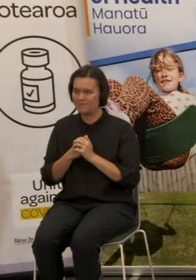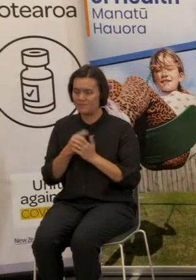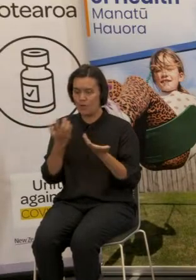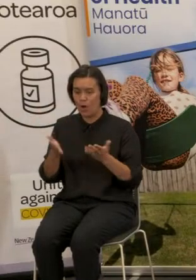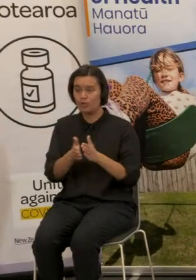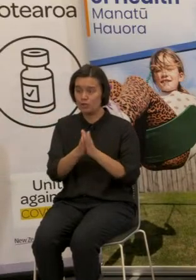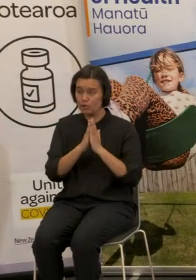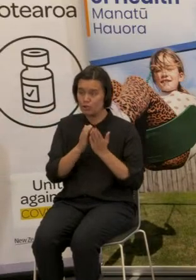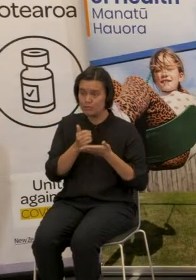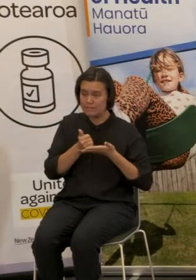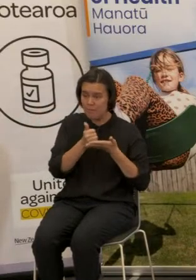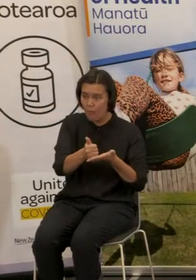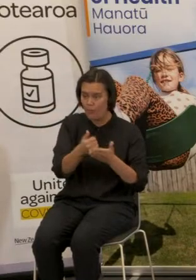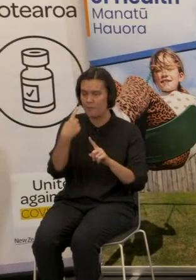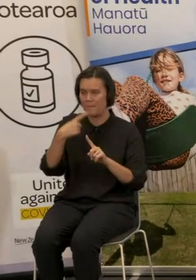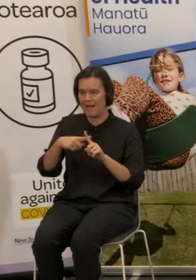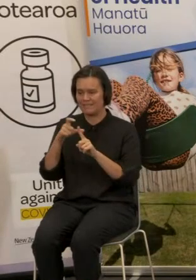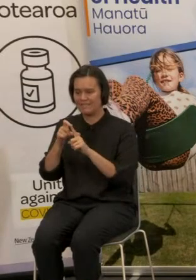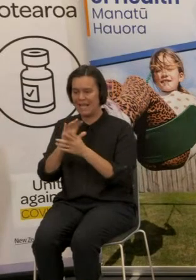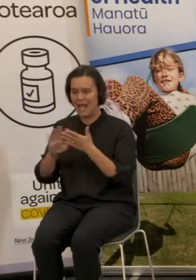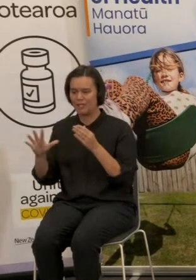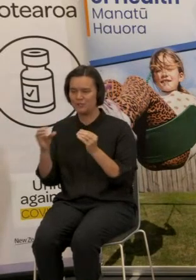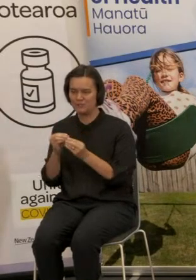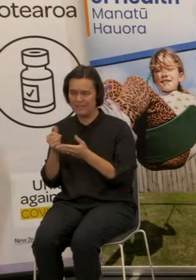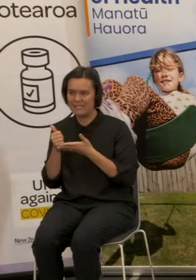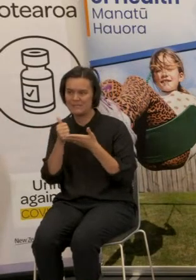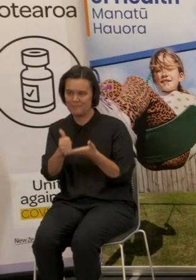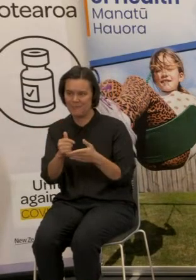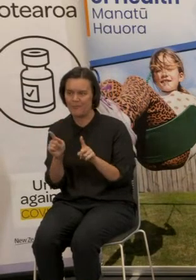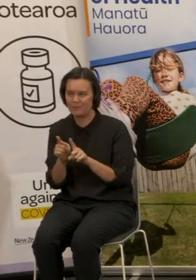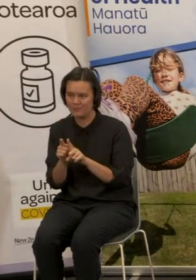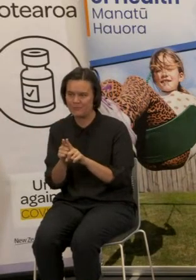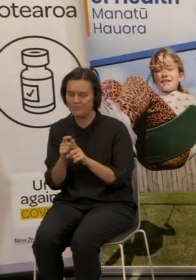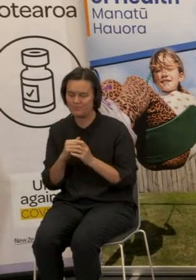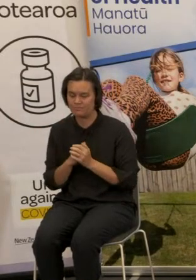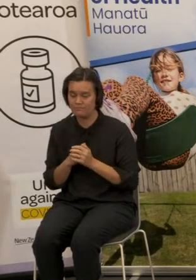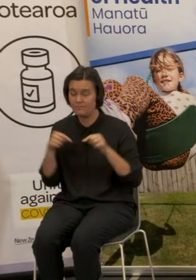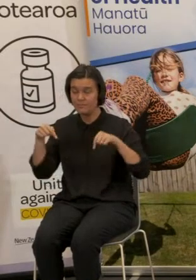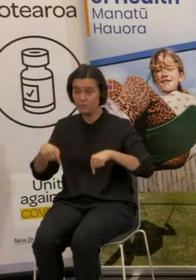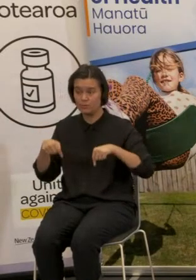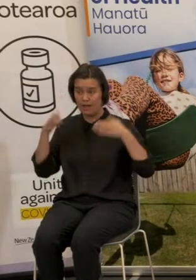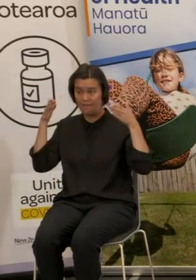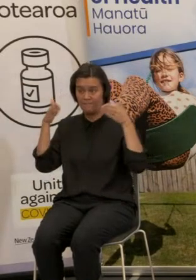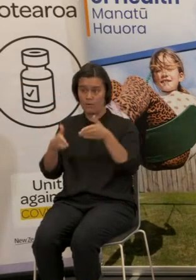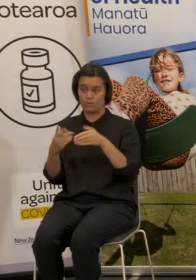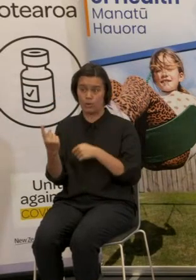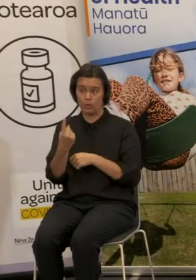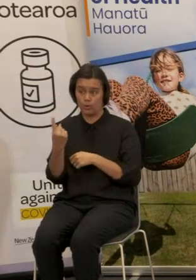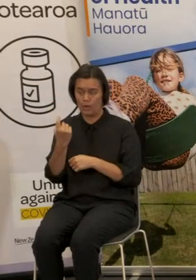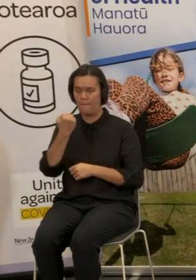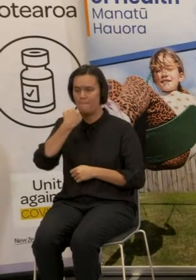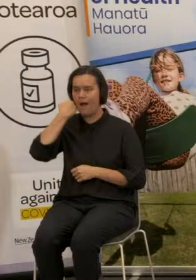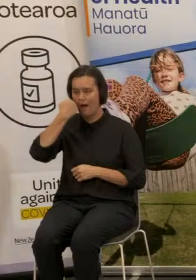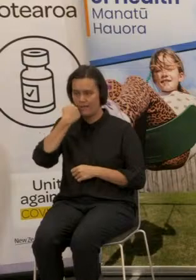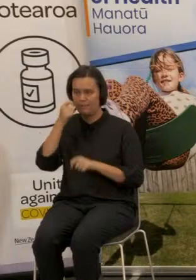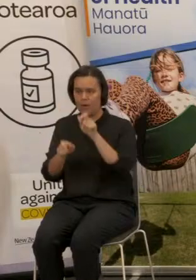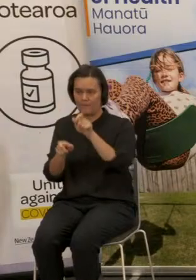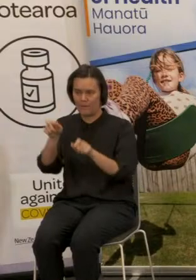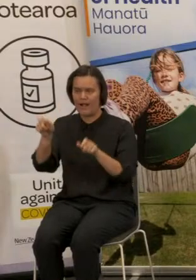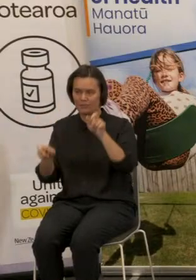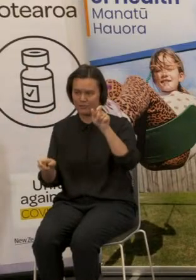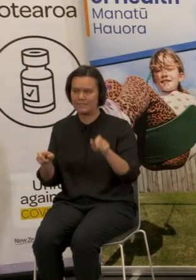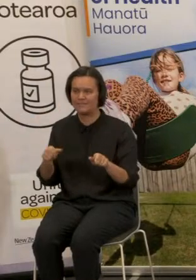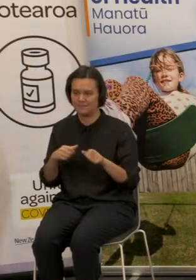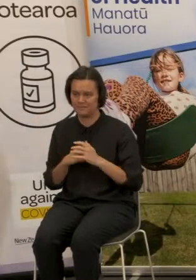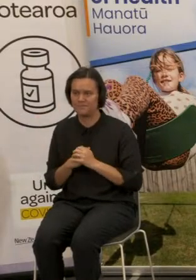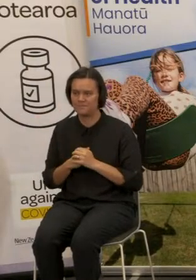We're getting great results. But the real thing I want to focus in on today is actually our Māori population, and share with you the number of firsts